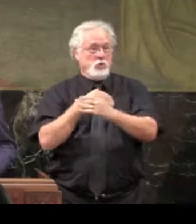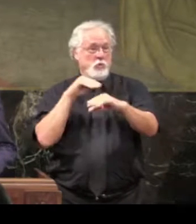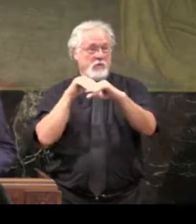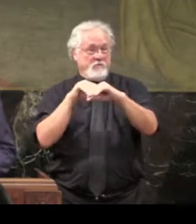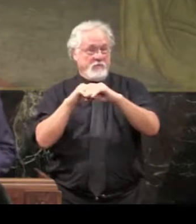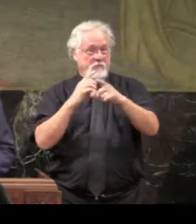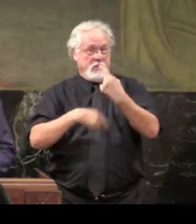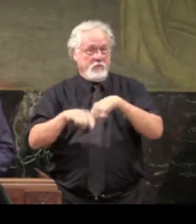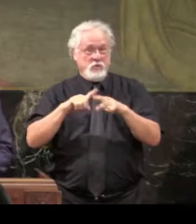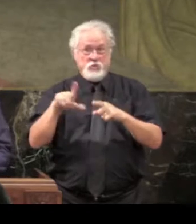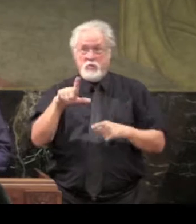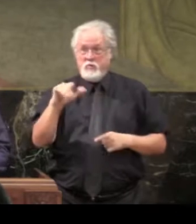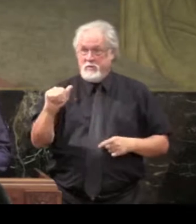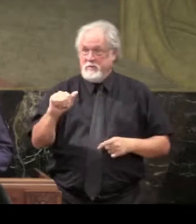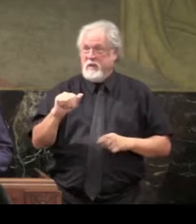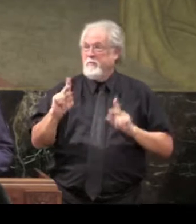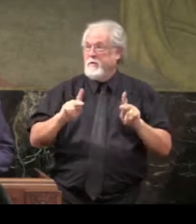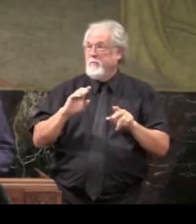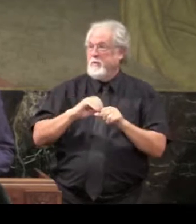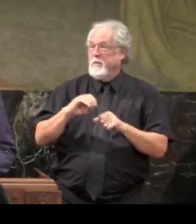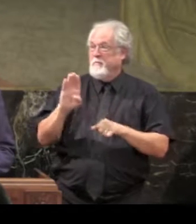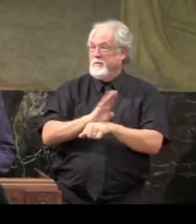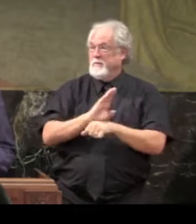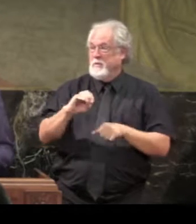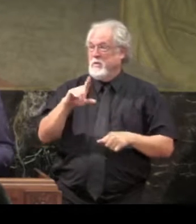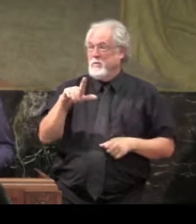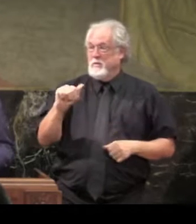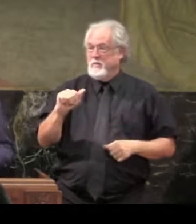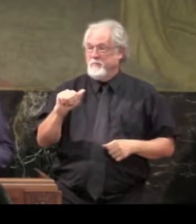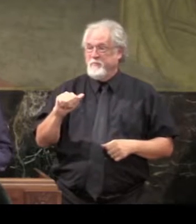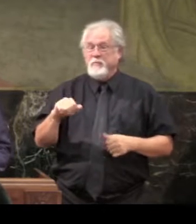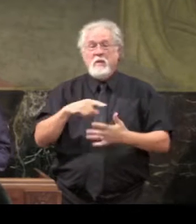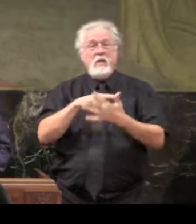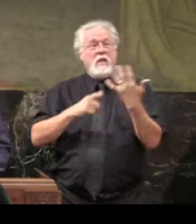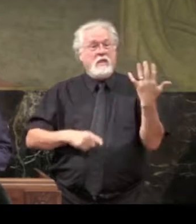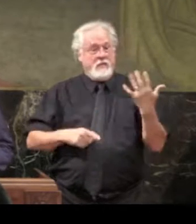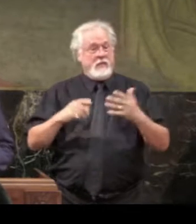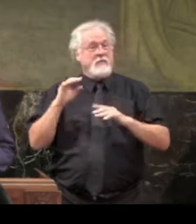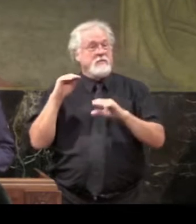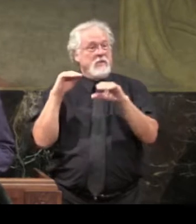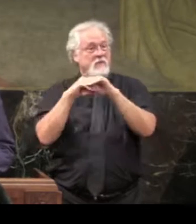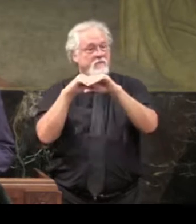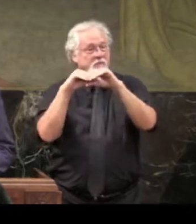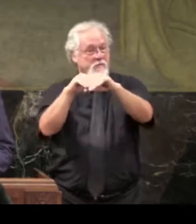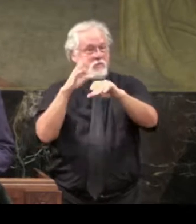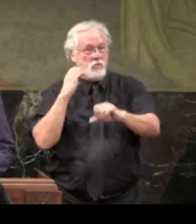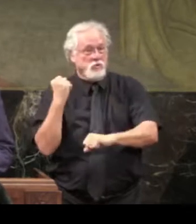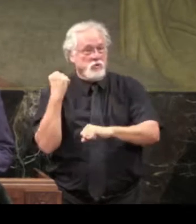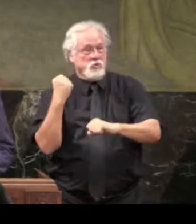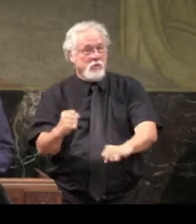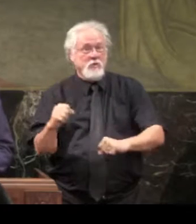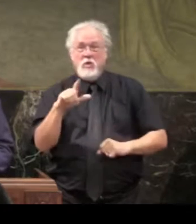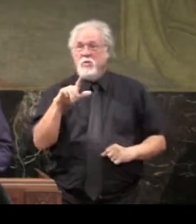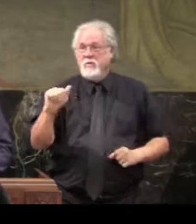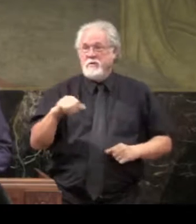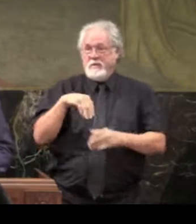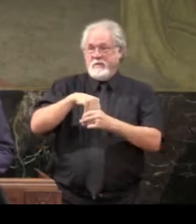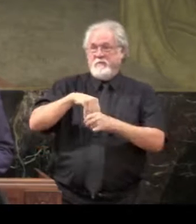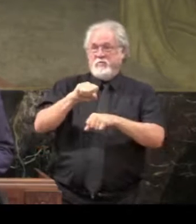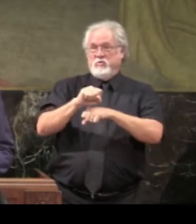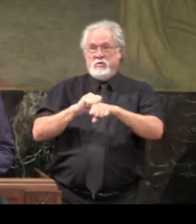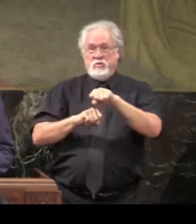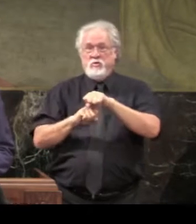to the people and the businesses of Louisiana. These strategic investments will strengthen Louisiana's